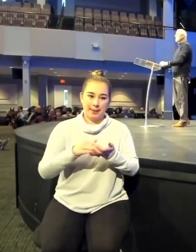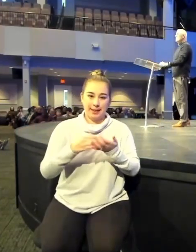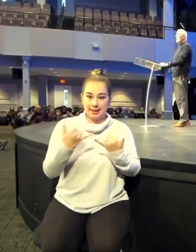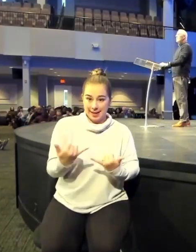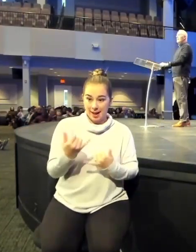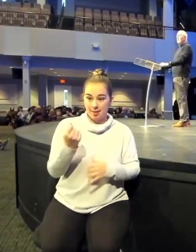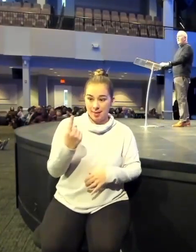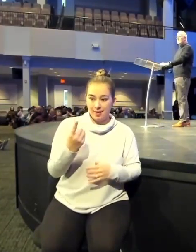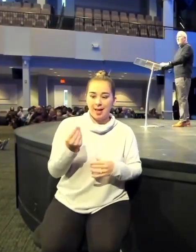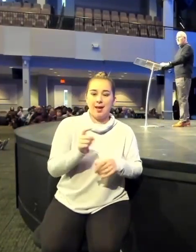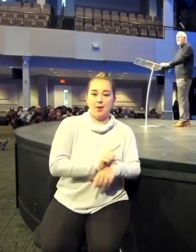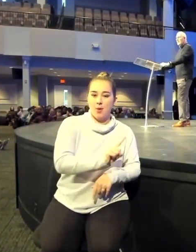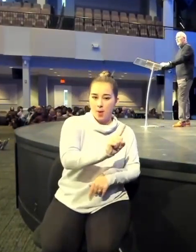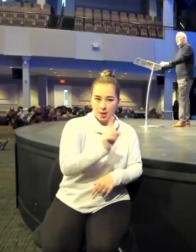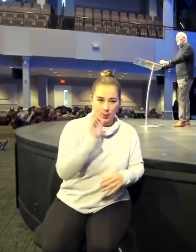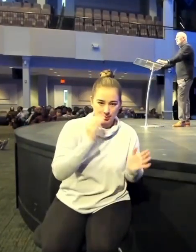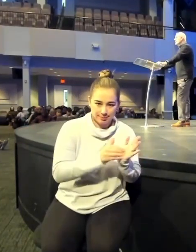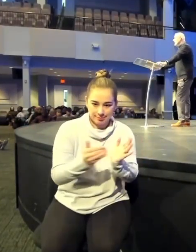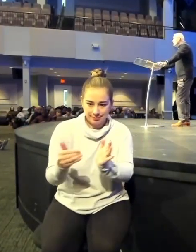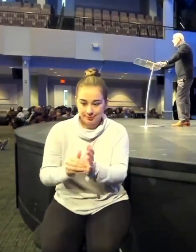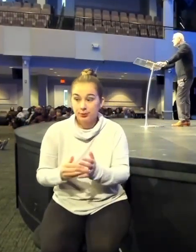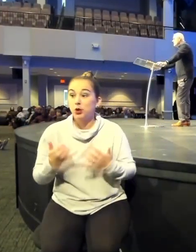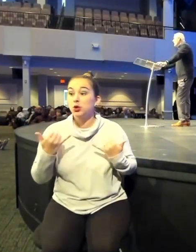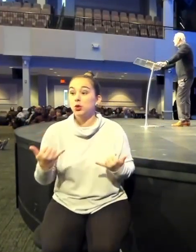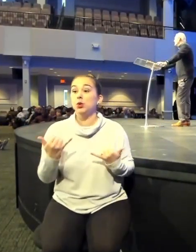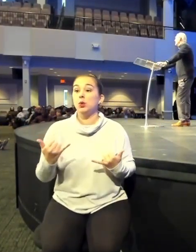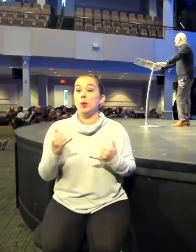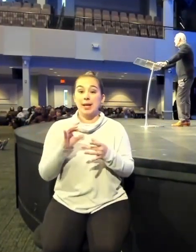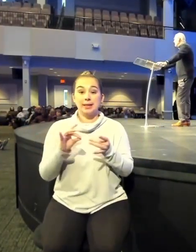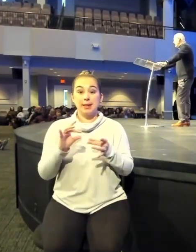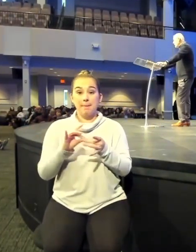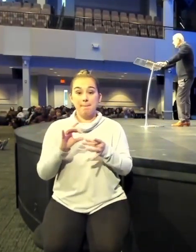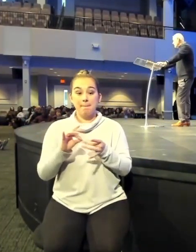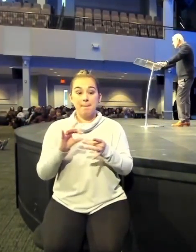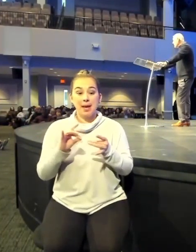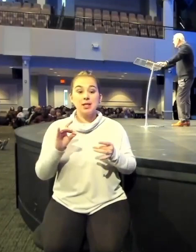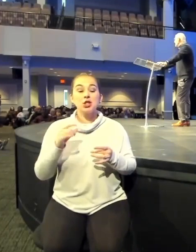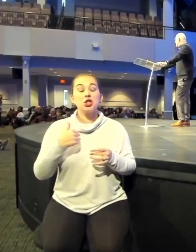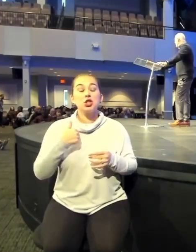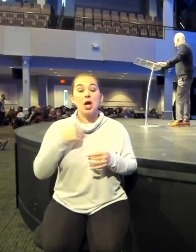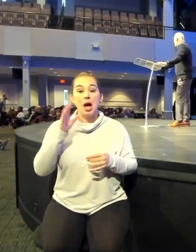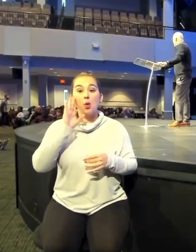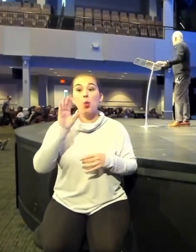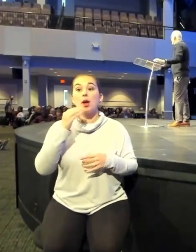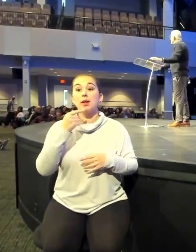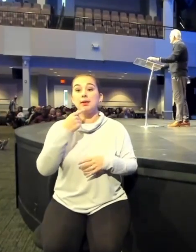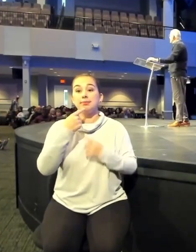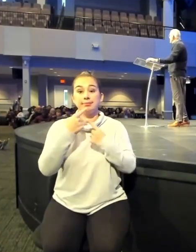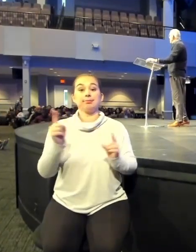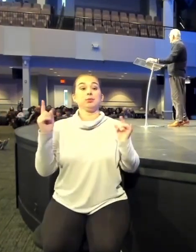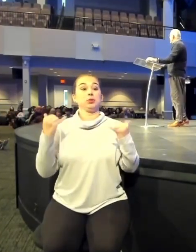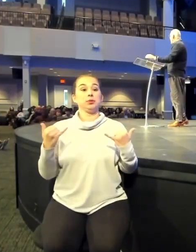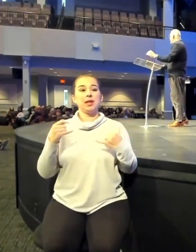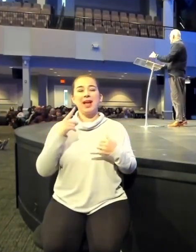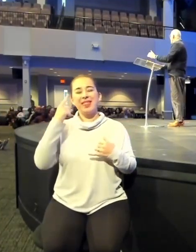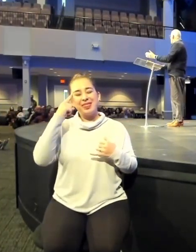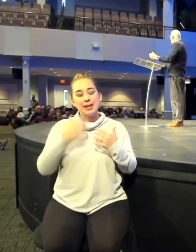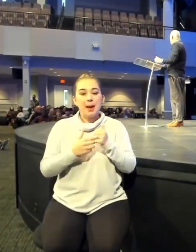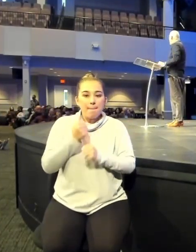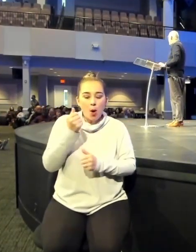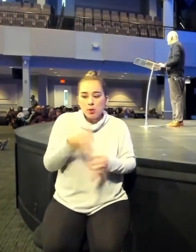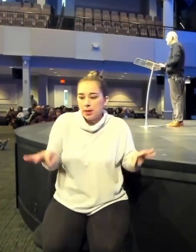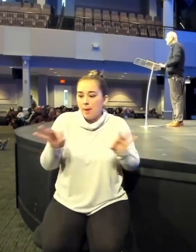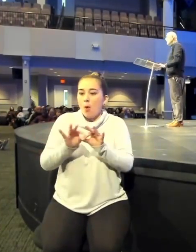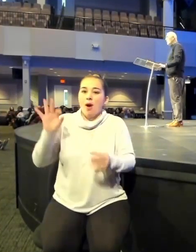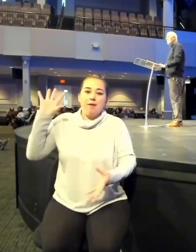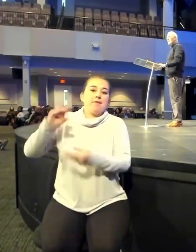this service and the 1 o'clock service. Today's message that I will share with you, I believe certainly is the most important message in the entire series that